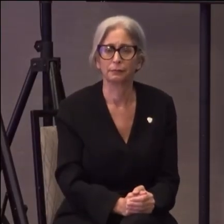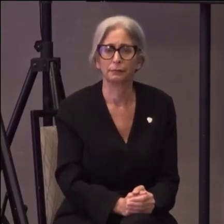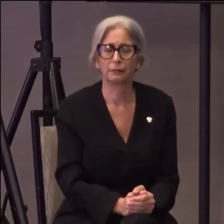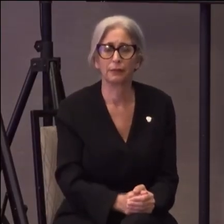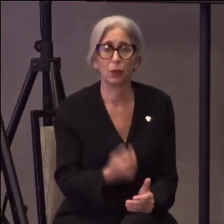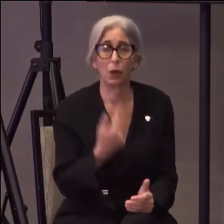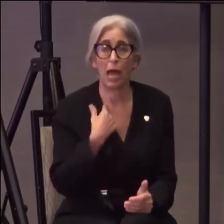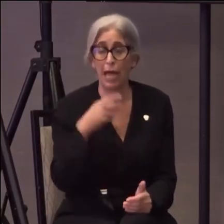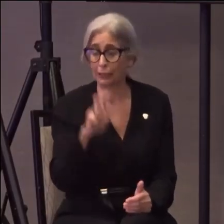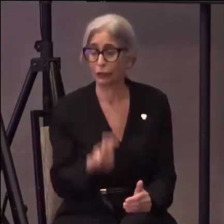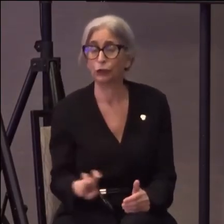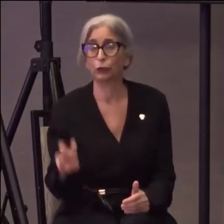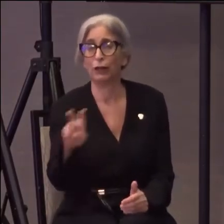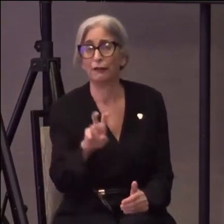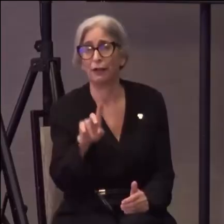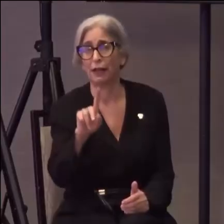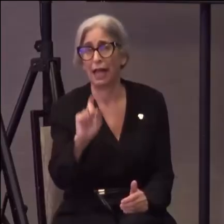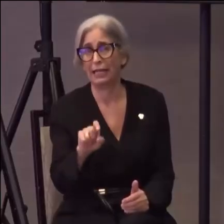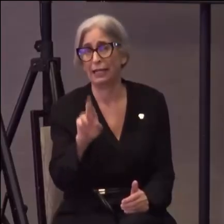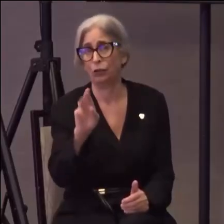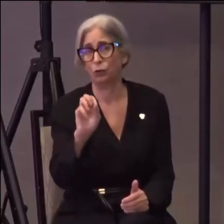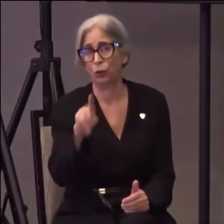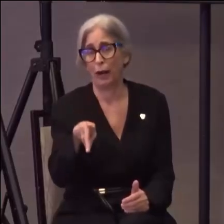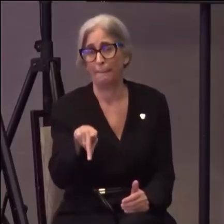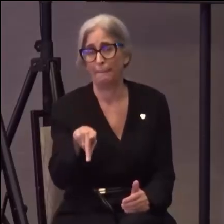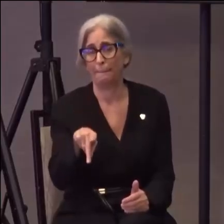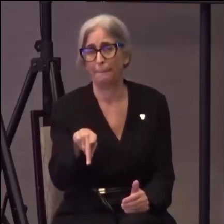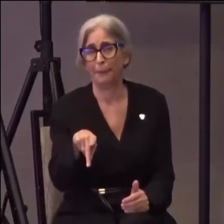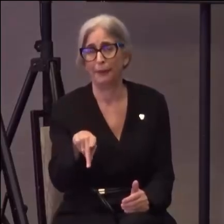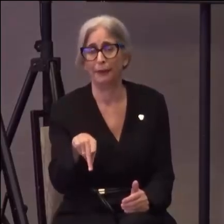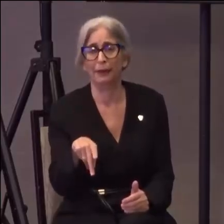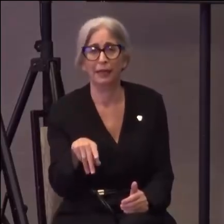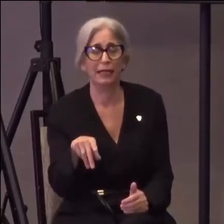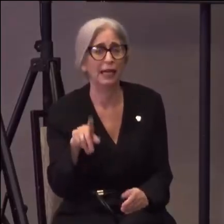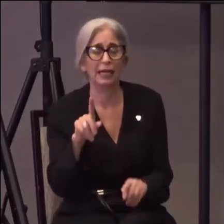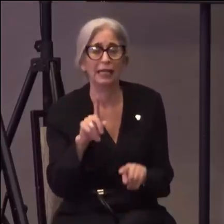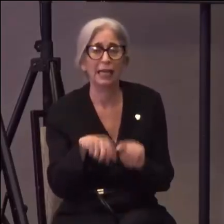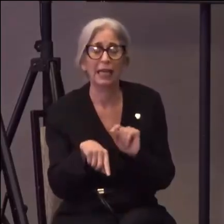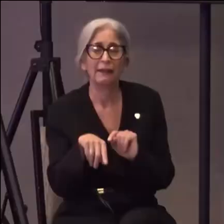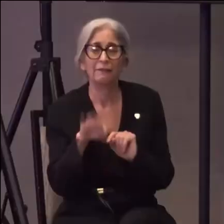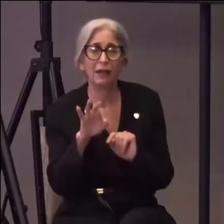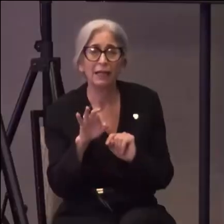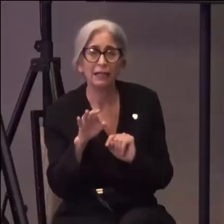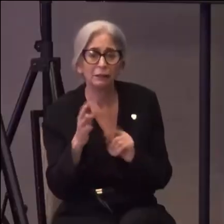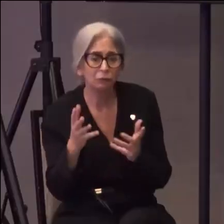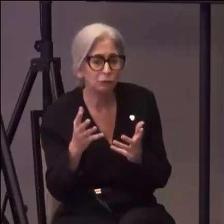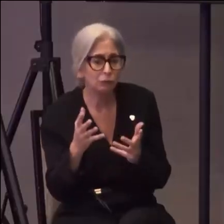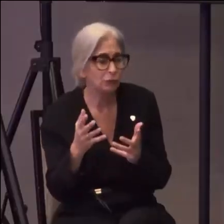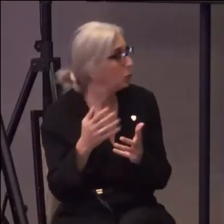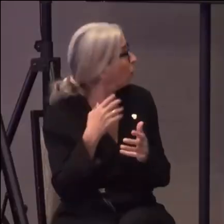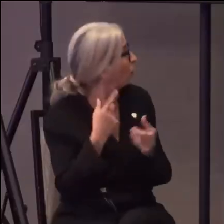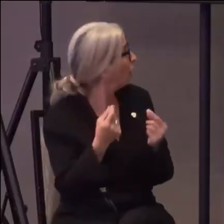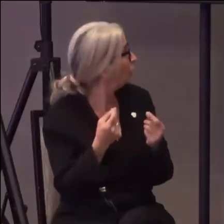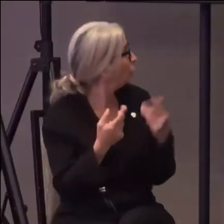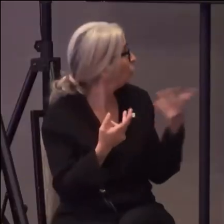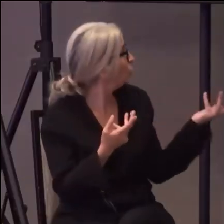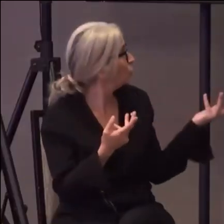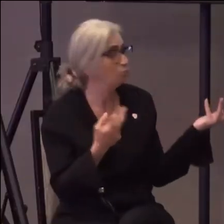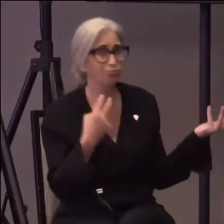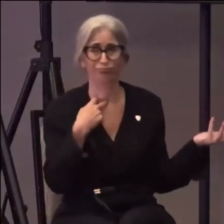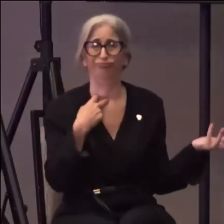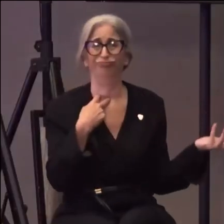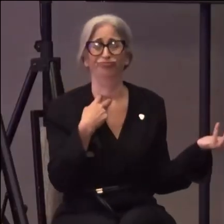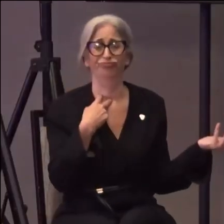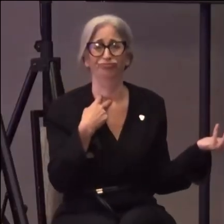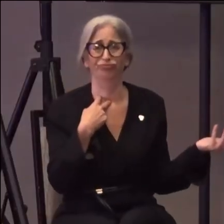When I travel, I need routes that don't include hills I can't climb or curbs I have to jump. Now we're going to